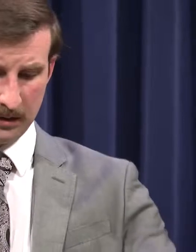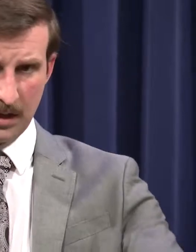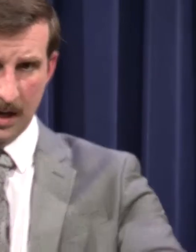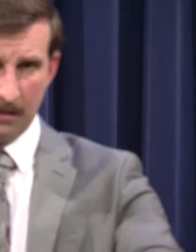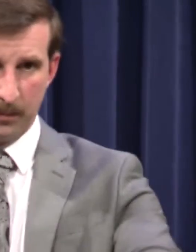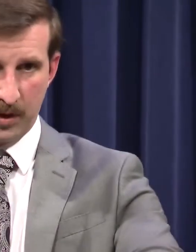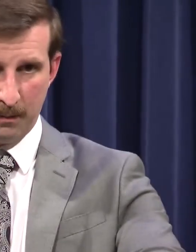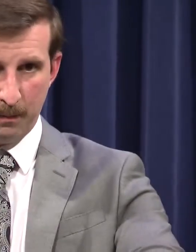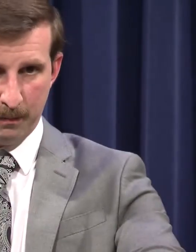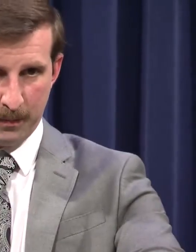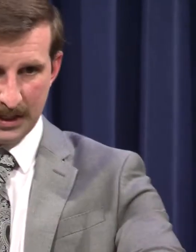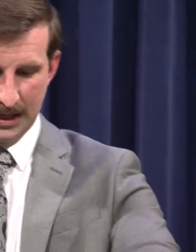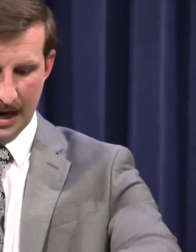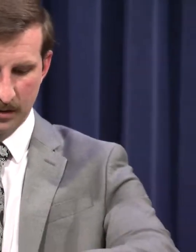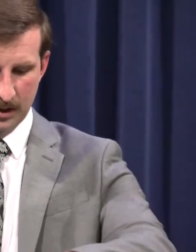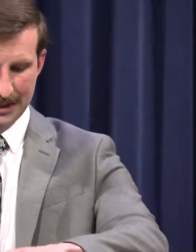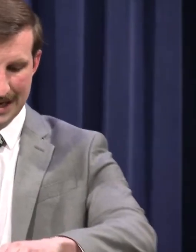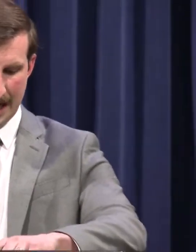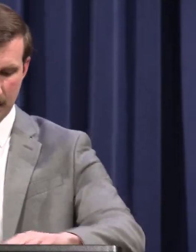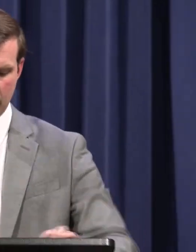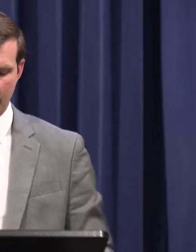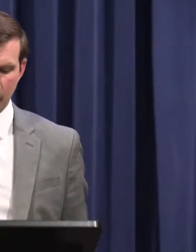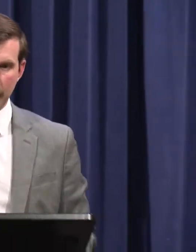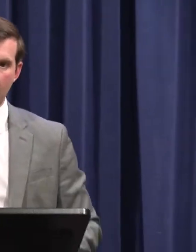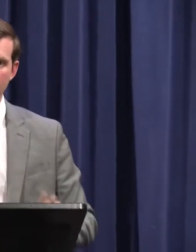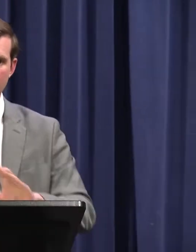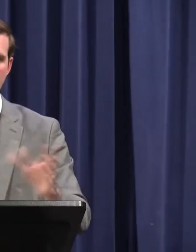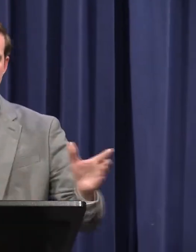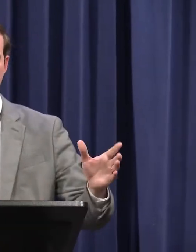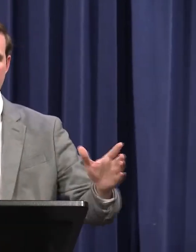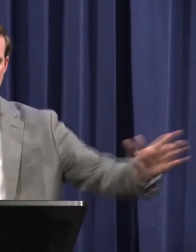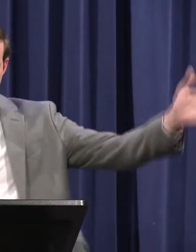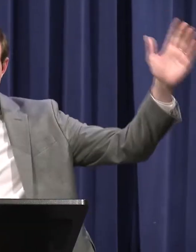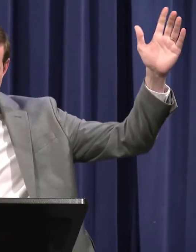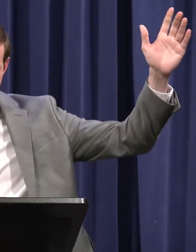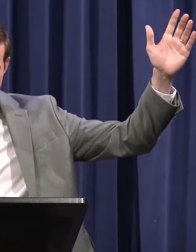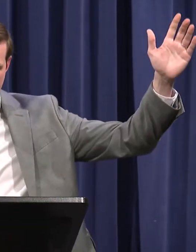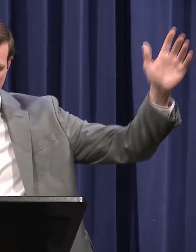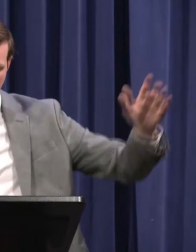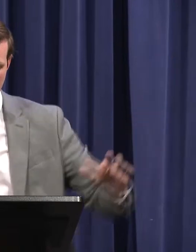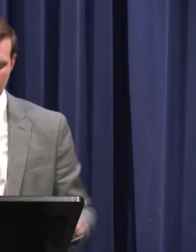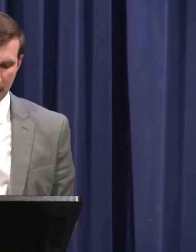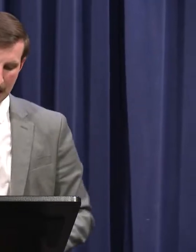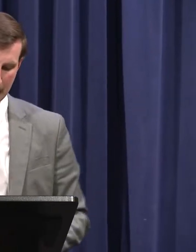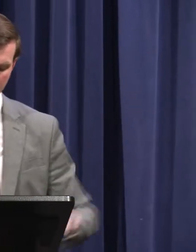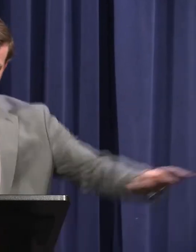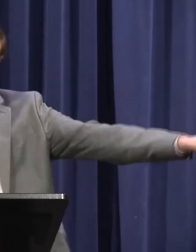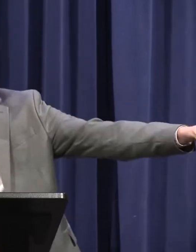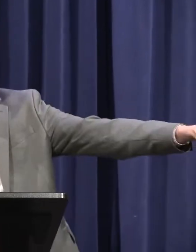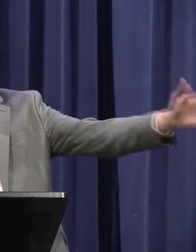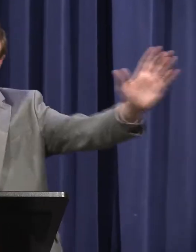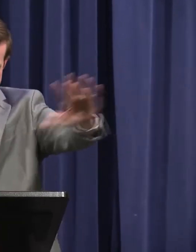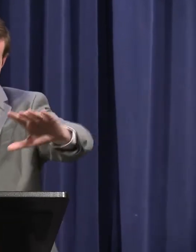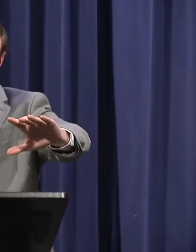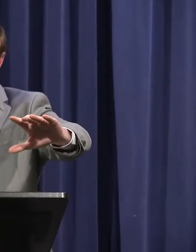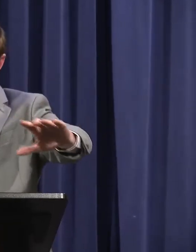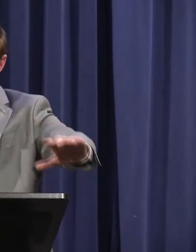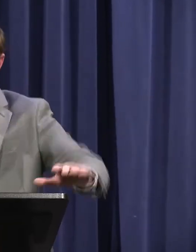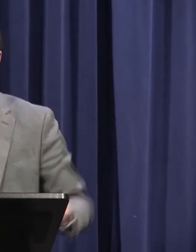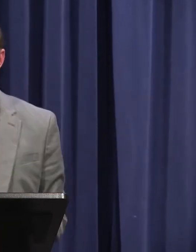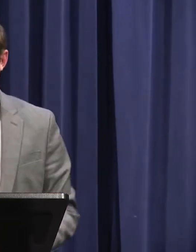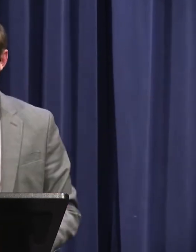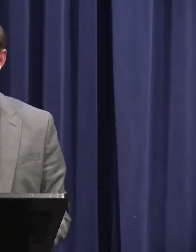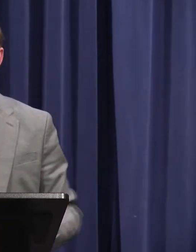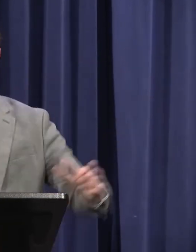with you all. Pretty busy house today, so I will be calling on folks with questions. Get your hands up high for me. I'm going to be over here, but I can see the whole